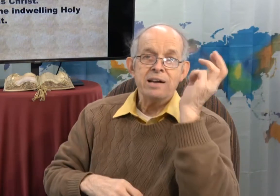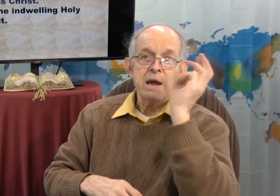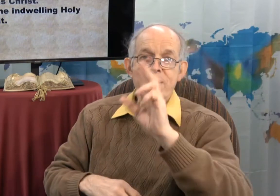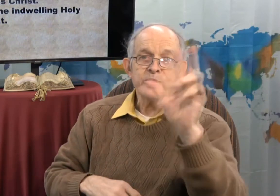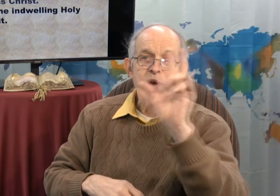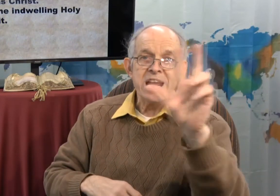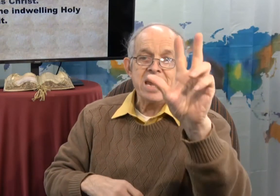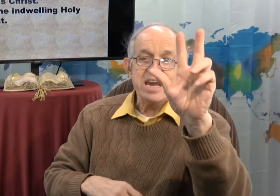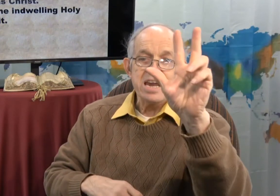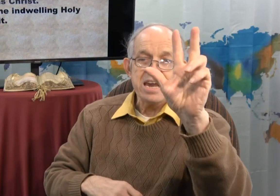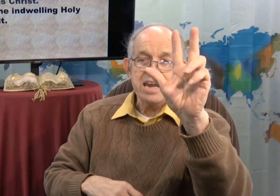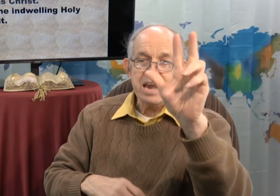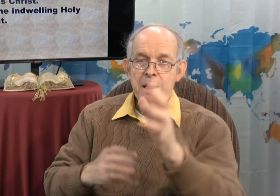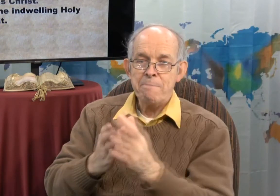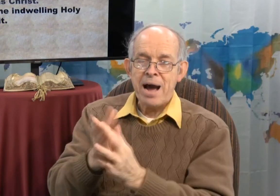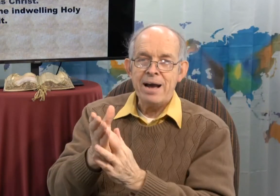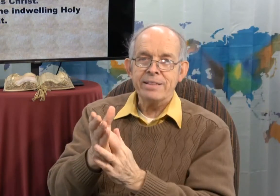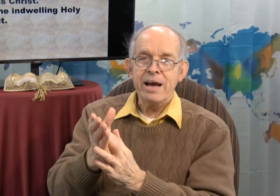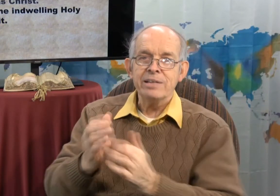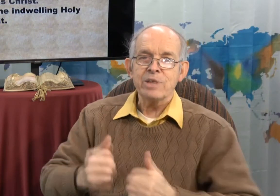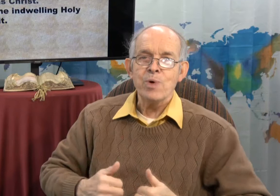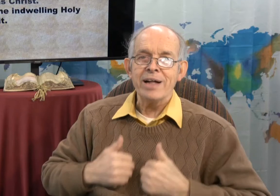number three, by the divine